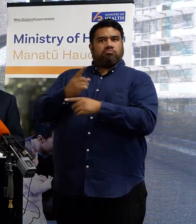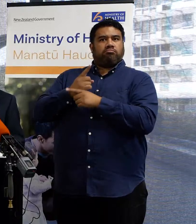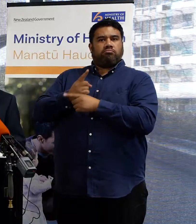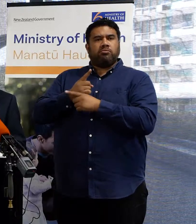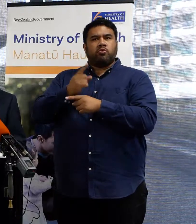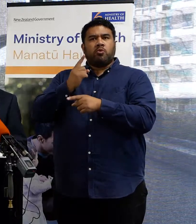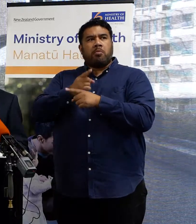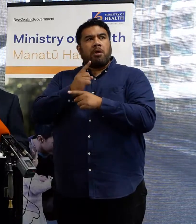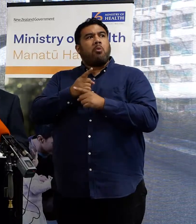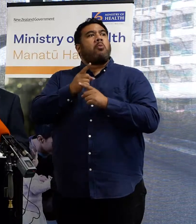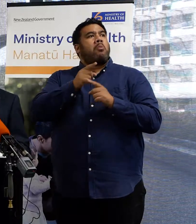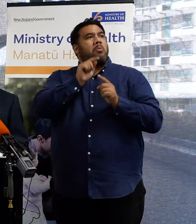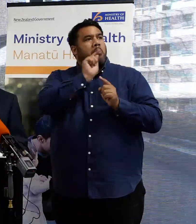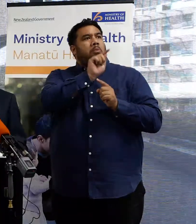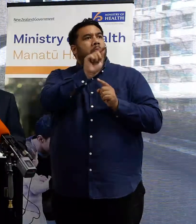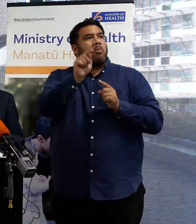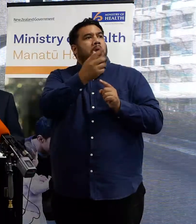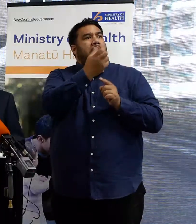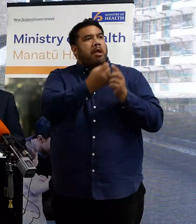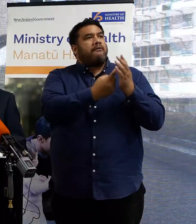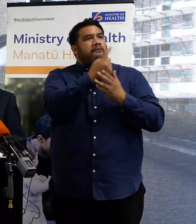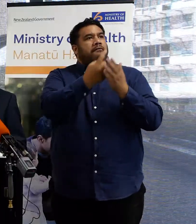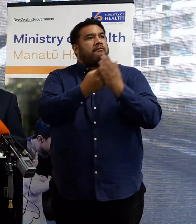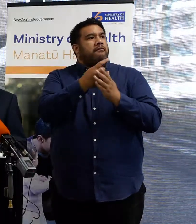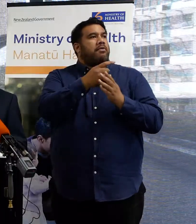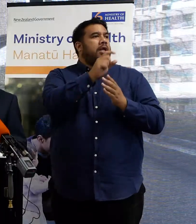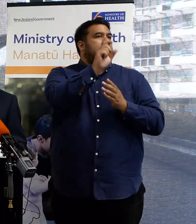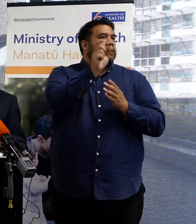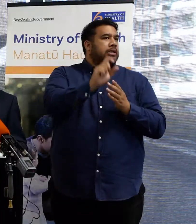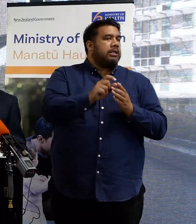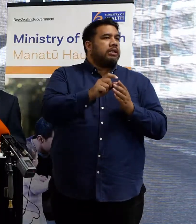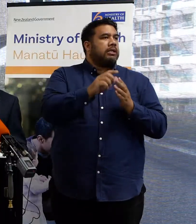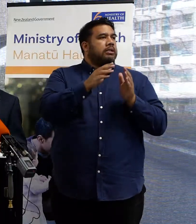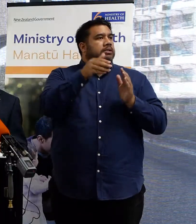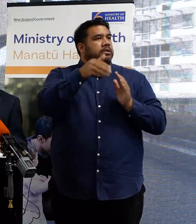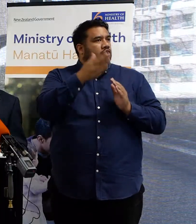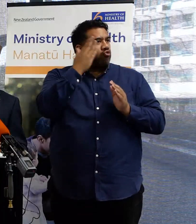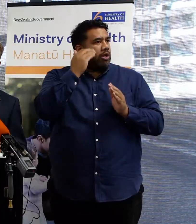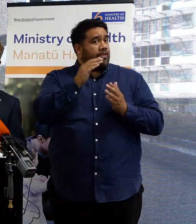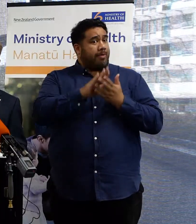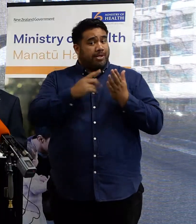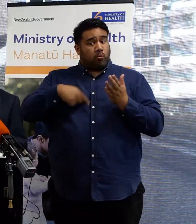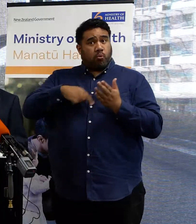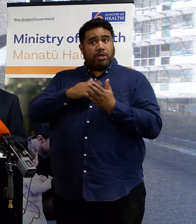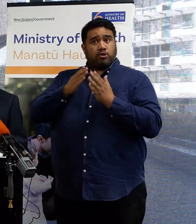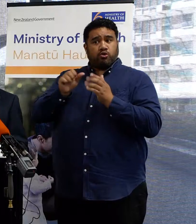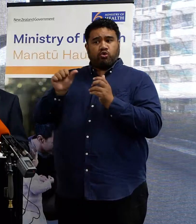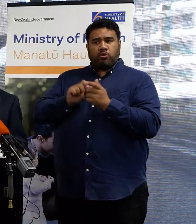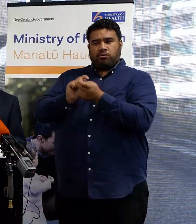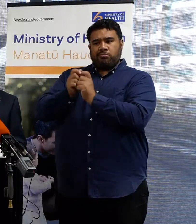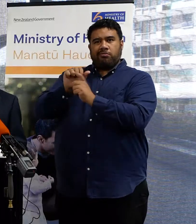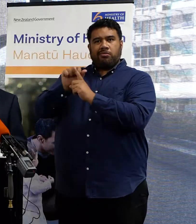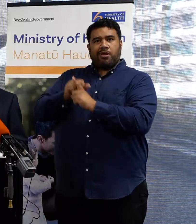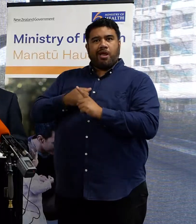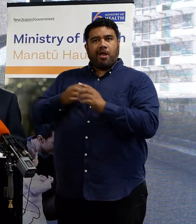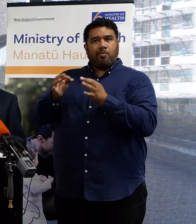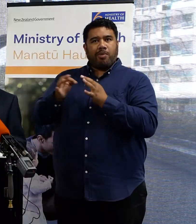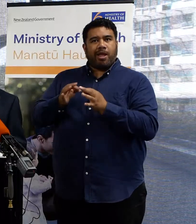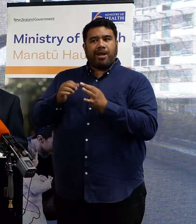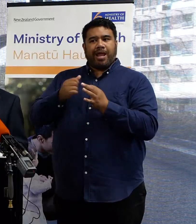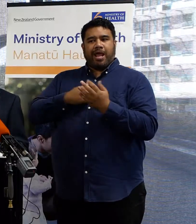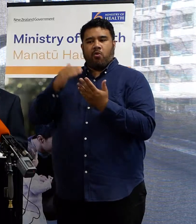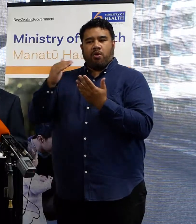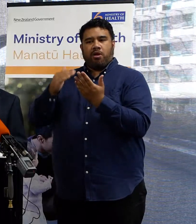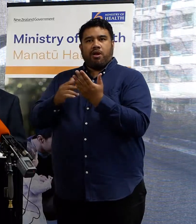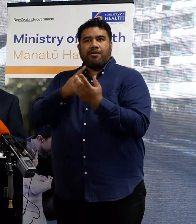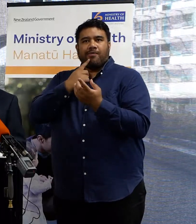we are seeing in countries like South Korea and Italy should change our approach, in particular our case definition, that is who we